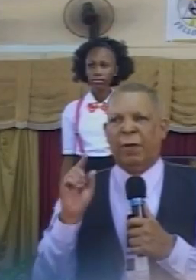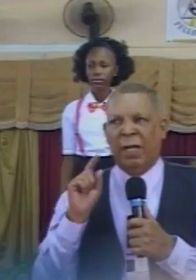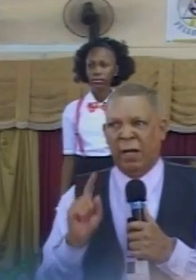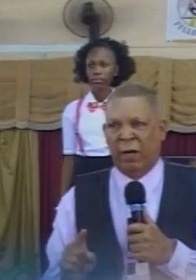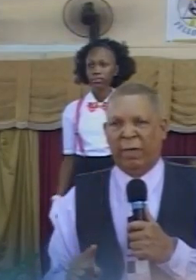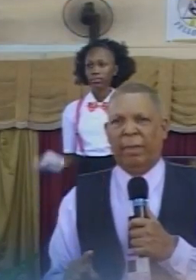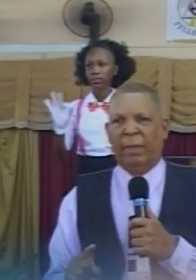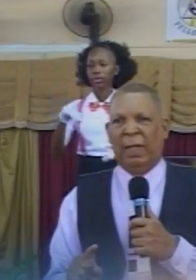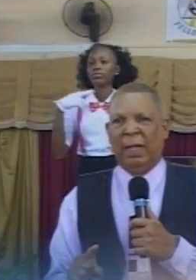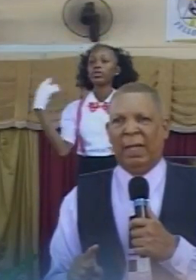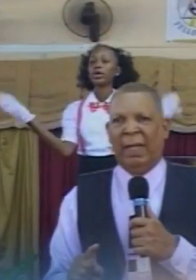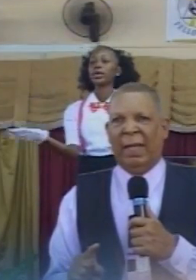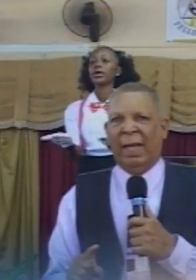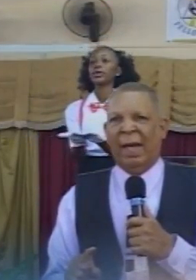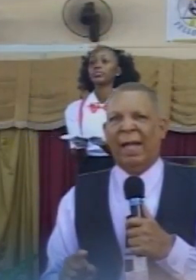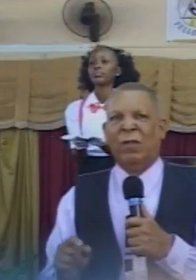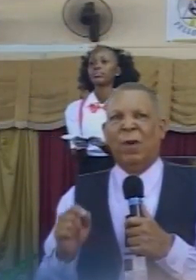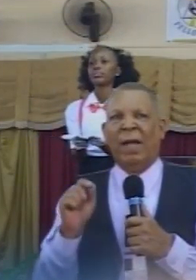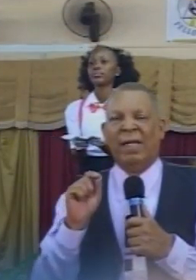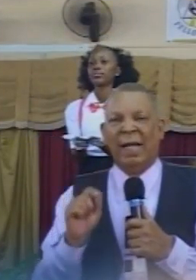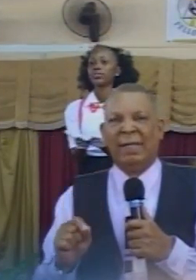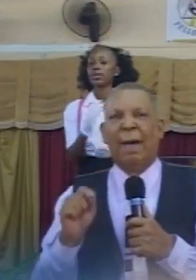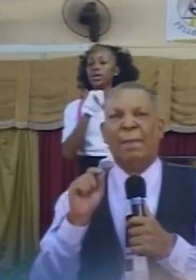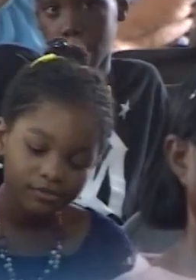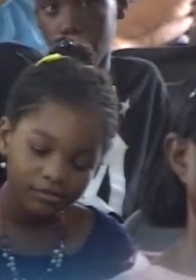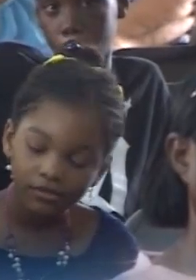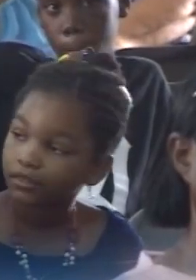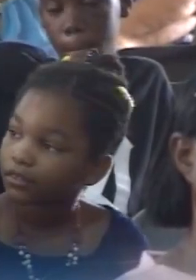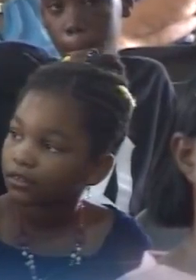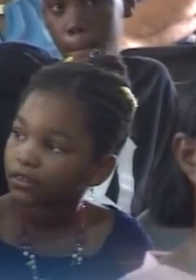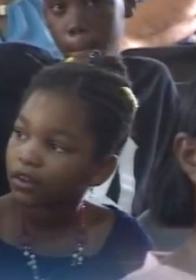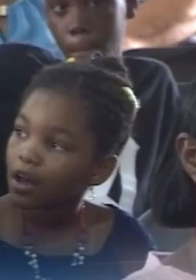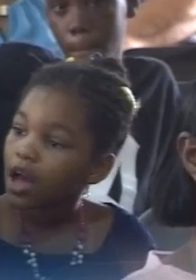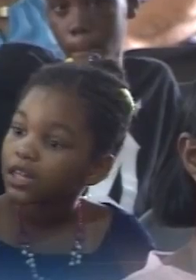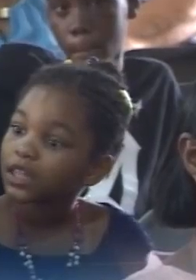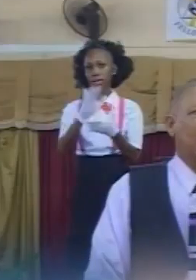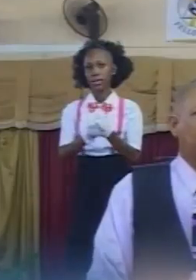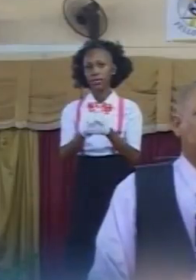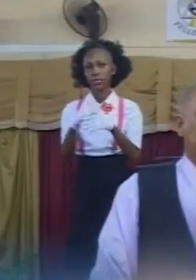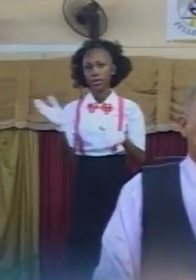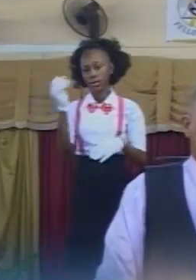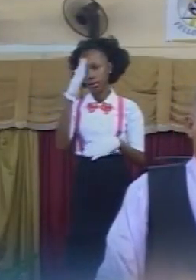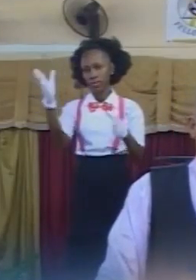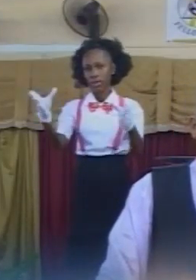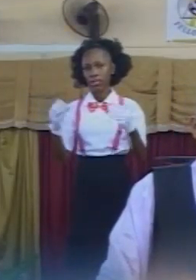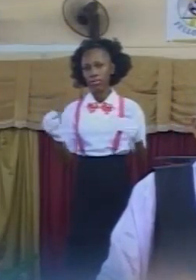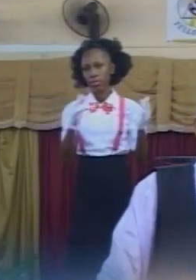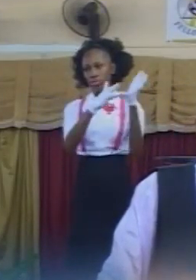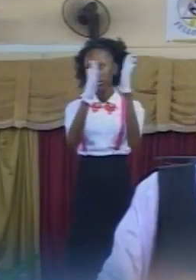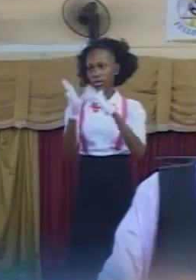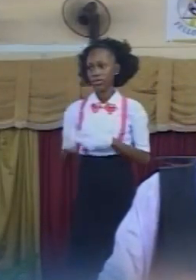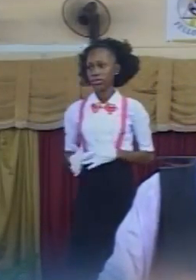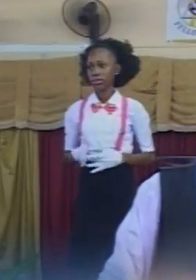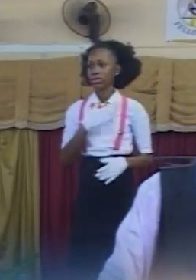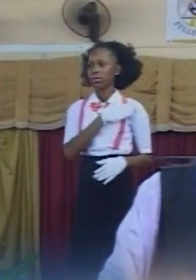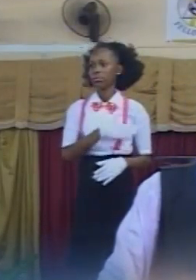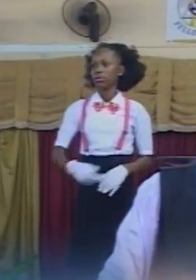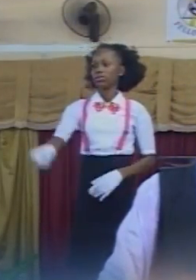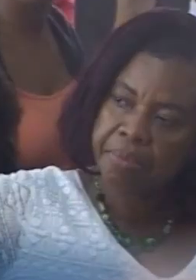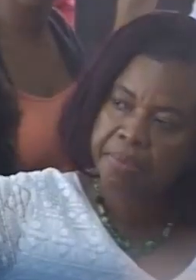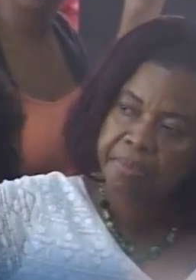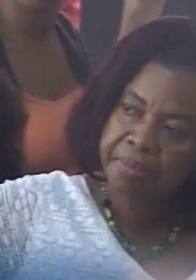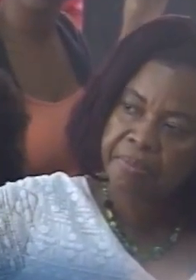If you're in here and you are not a believer, you have never accepted Jesus, please come to the